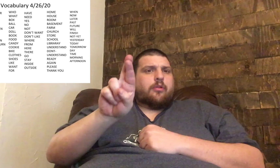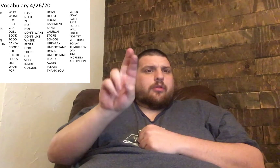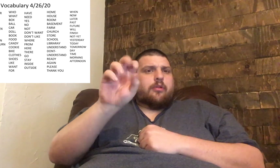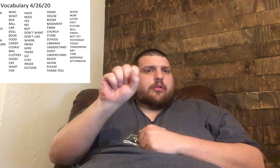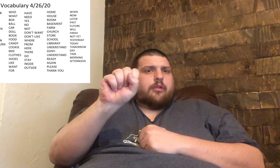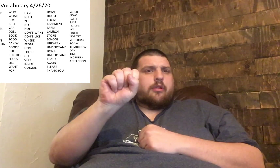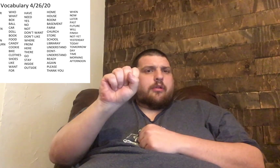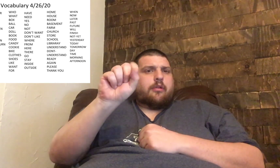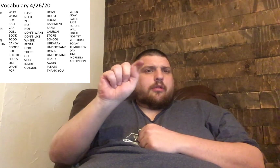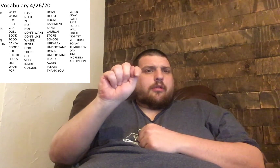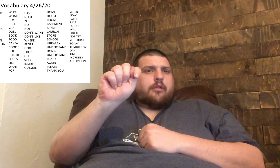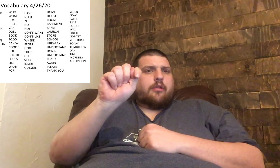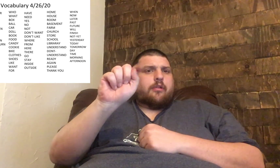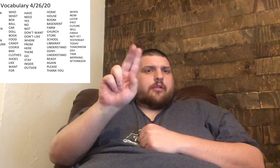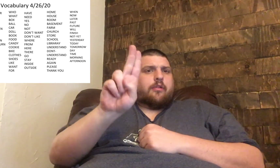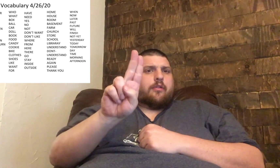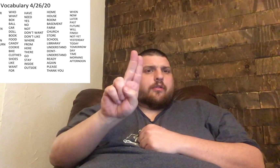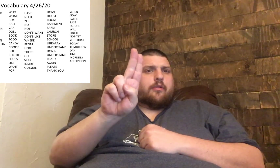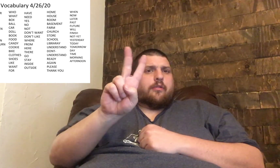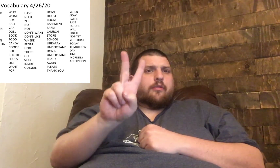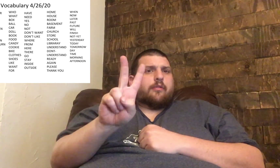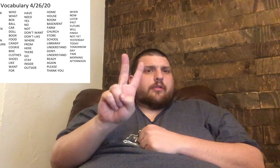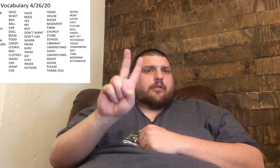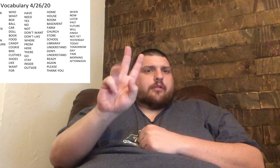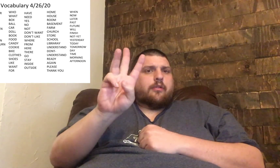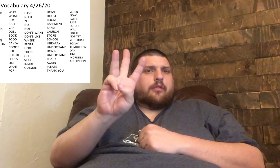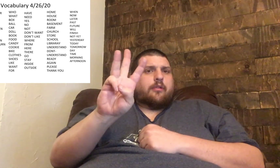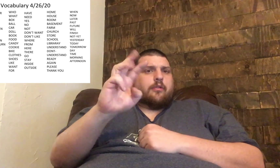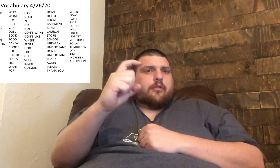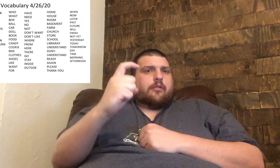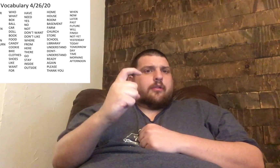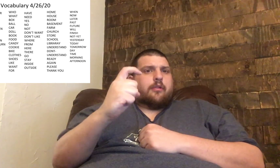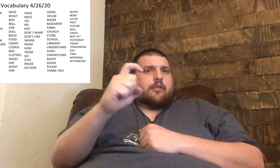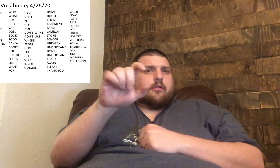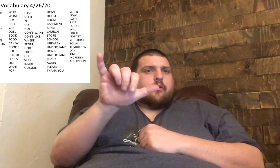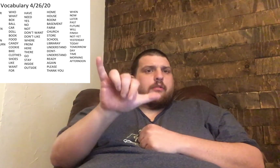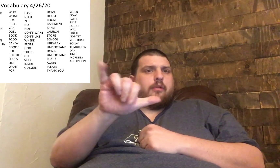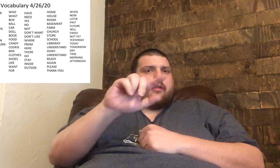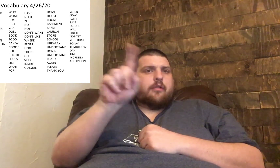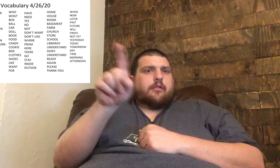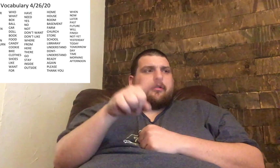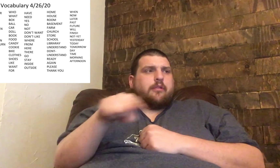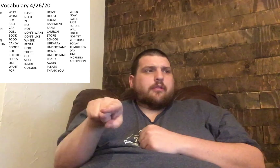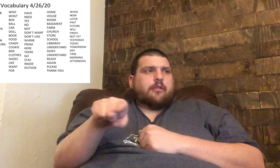R, S, T, U, V, W, X, Y, Z.